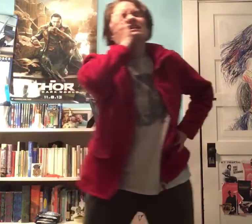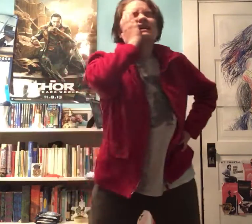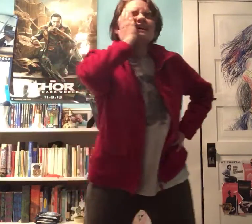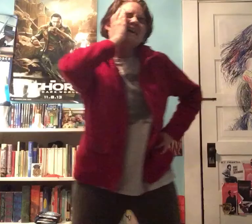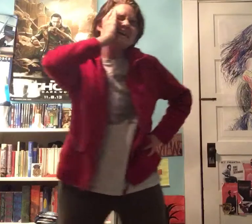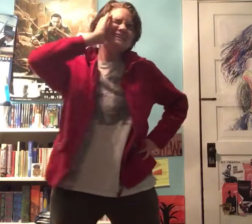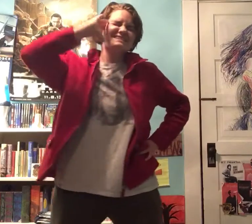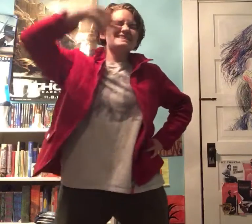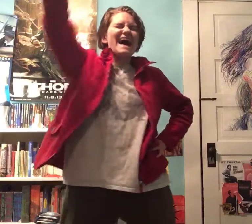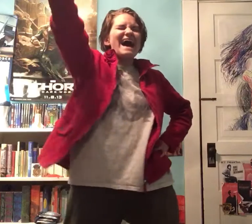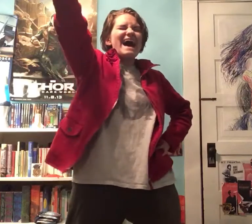feeling